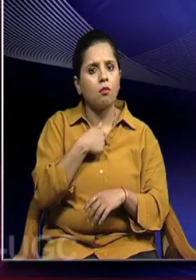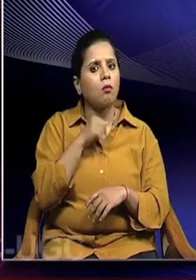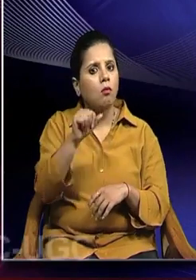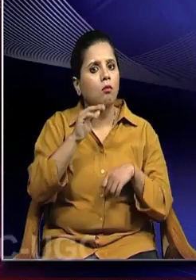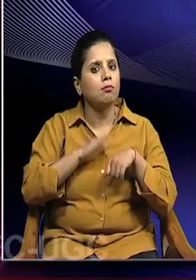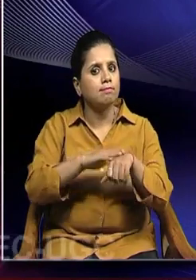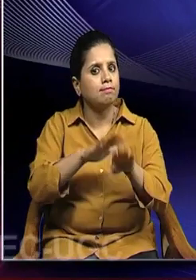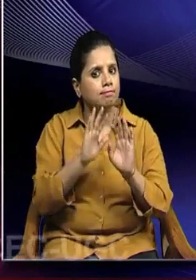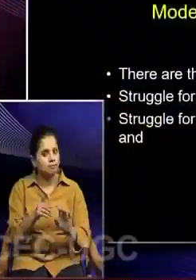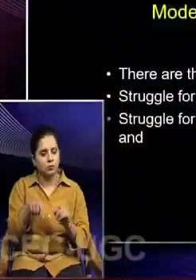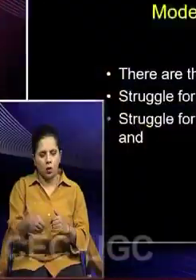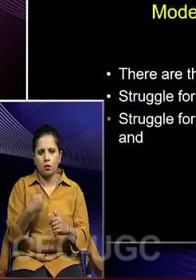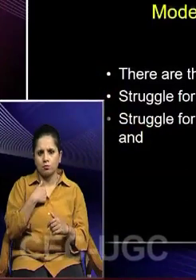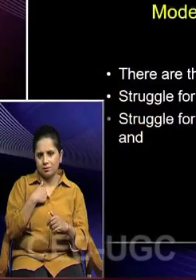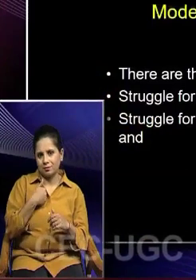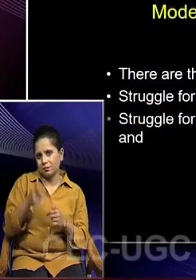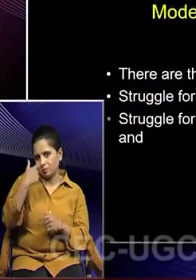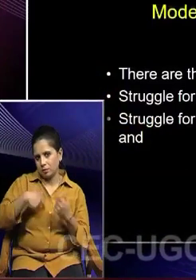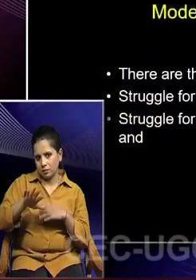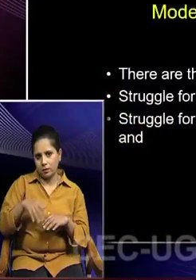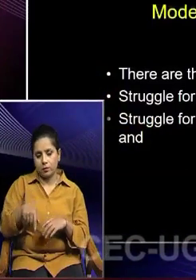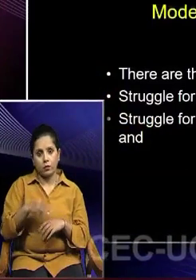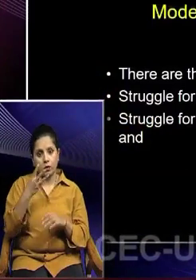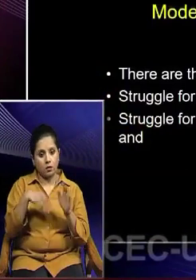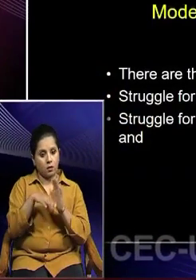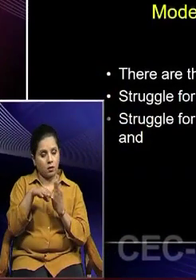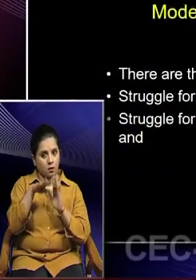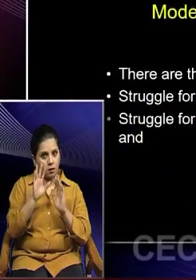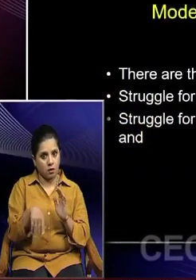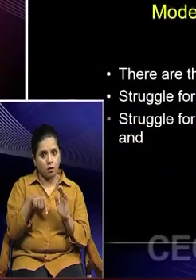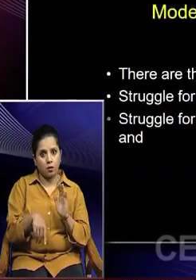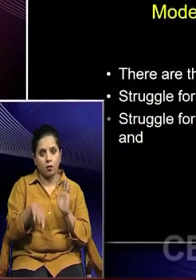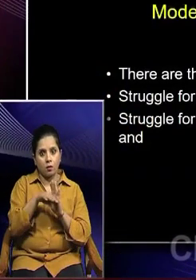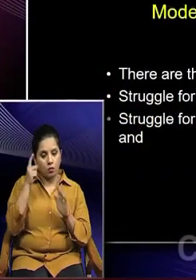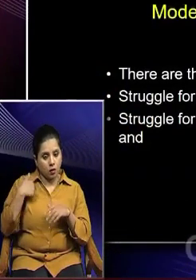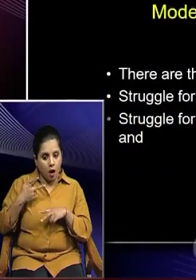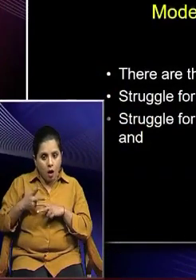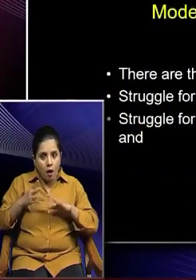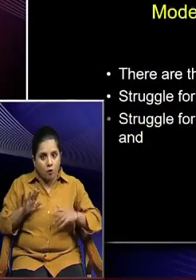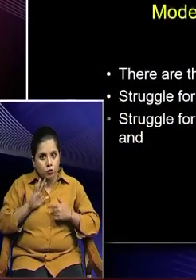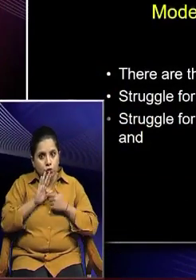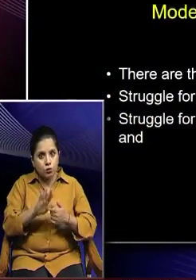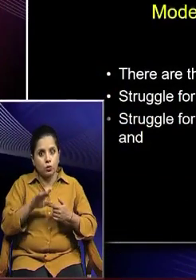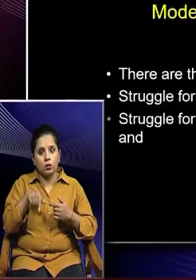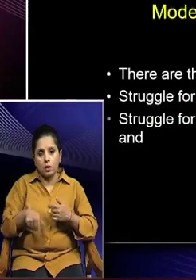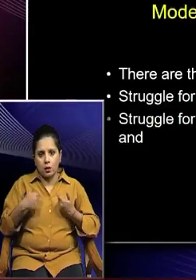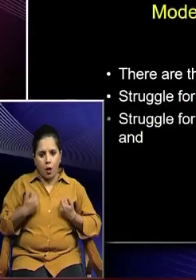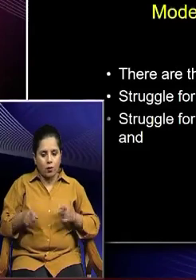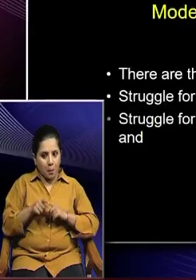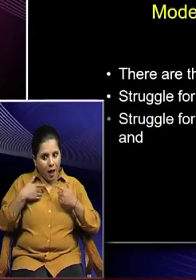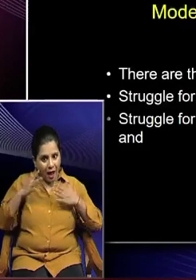which we are bearing with. There are three levels of struggles, namely struggle for existence. First, we struggle for our